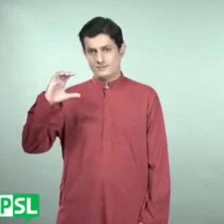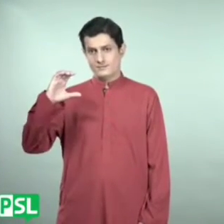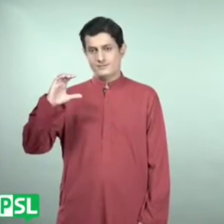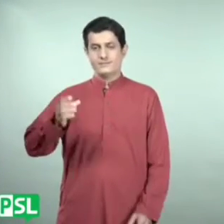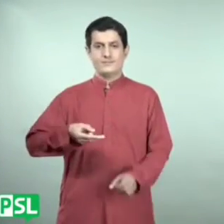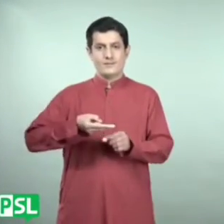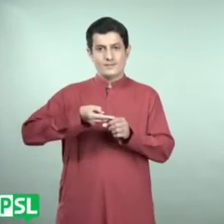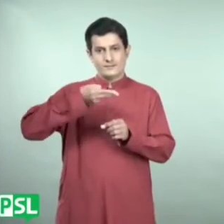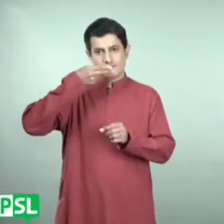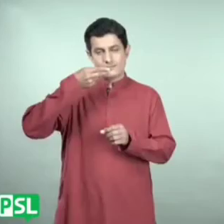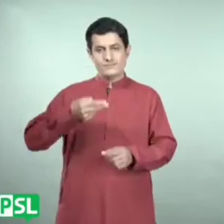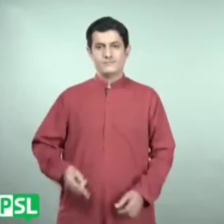sundae cups,